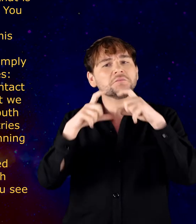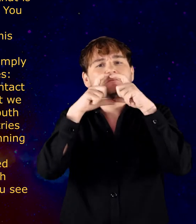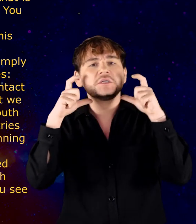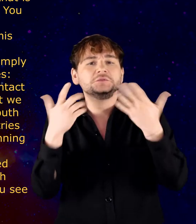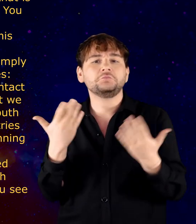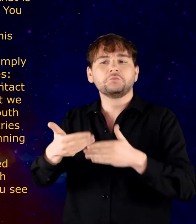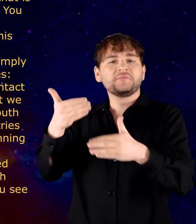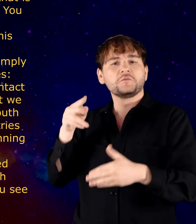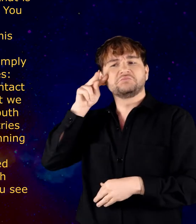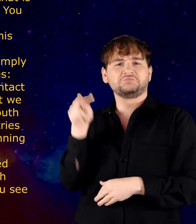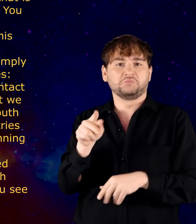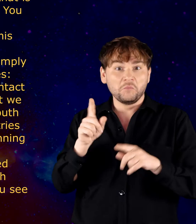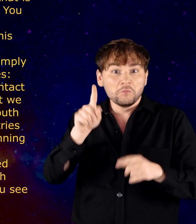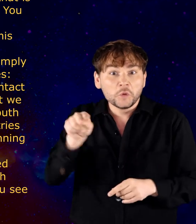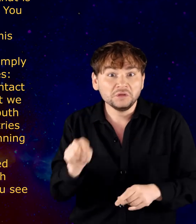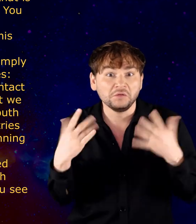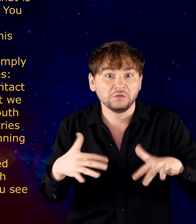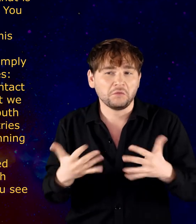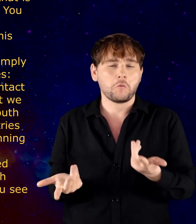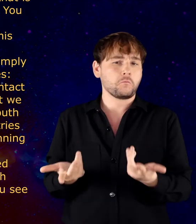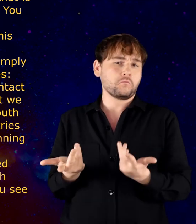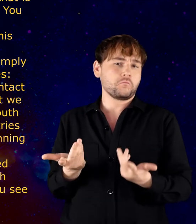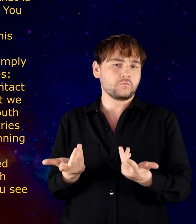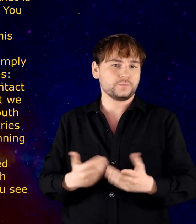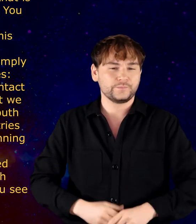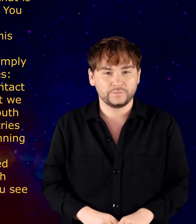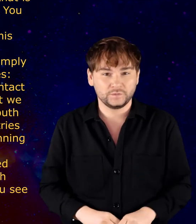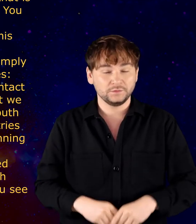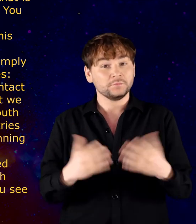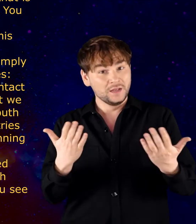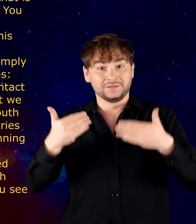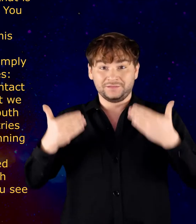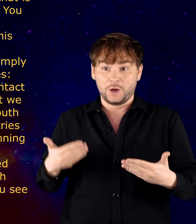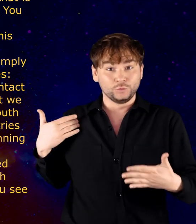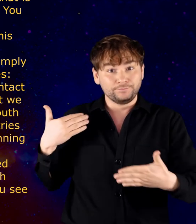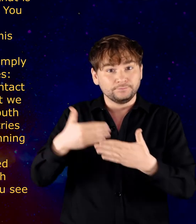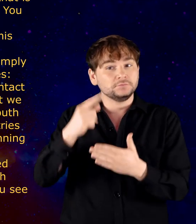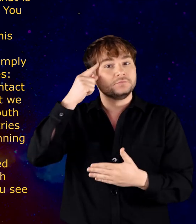were deemed to be unimportant and not effective.